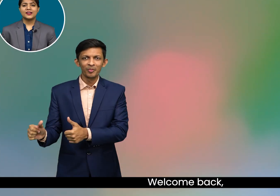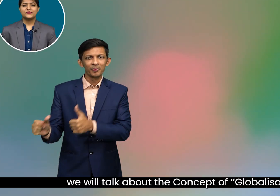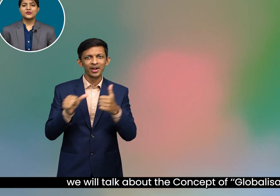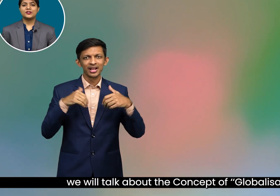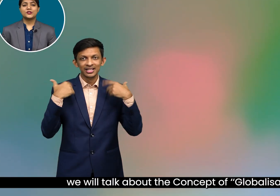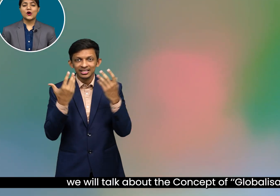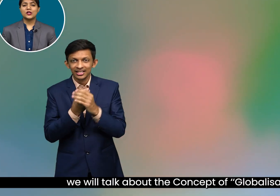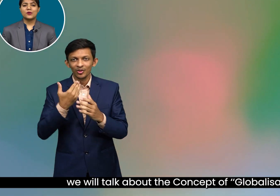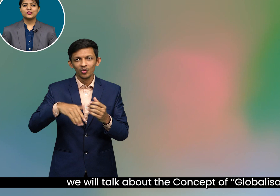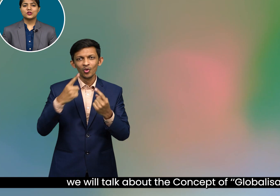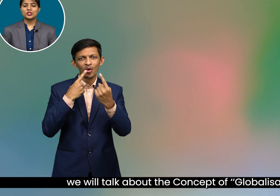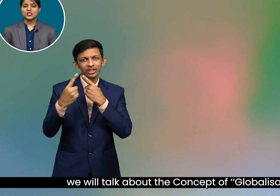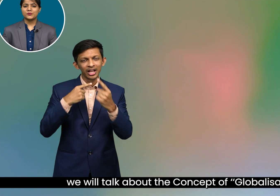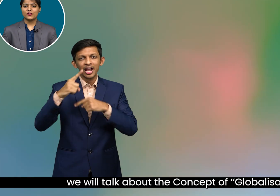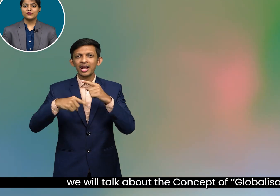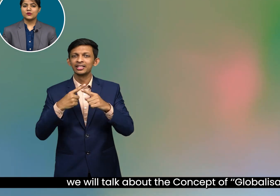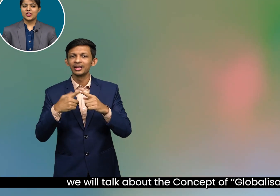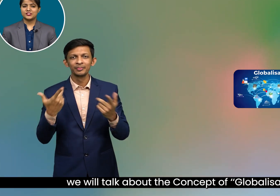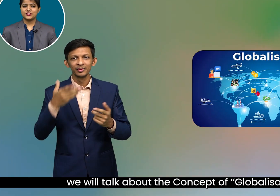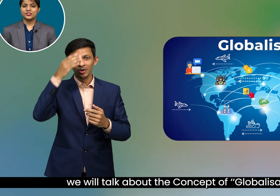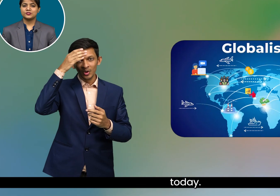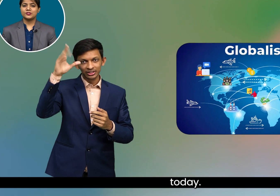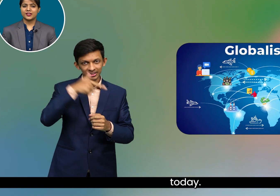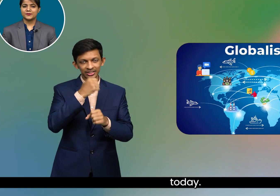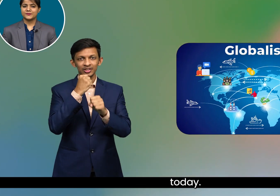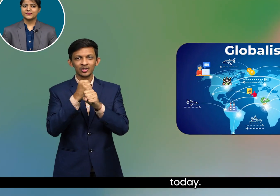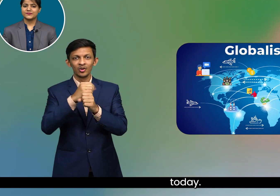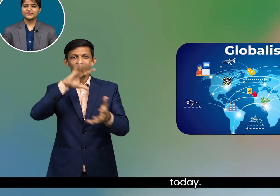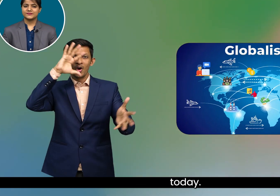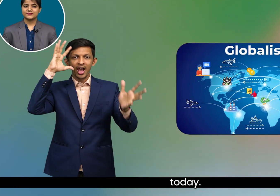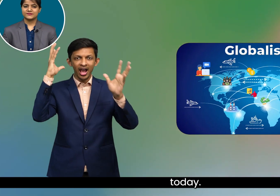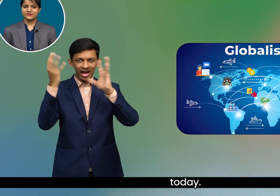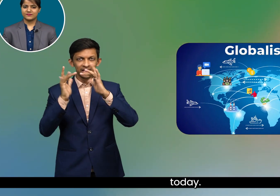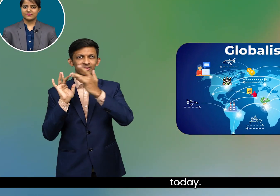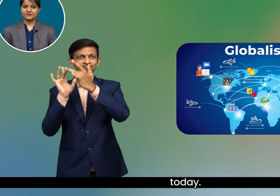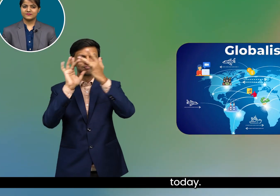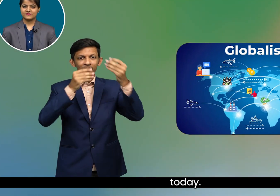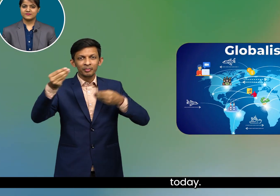Welcome back. We will talk about the concept of globalization today.